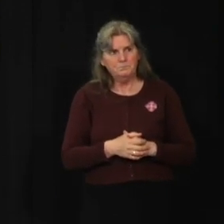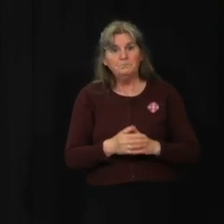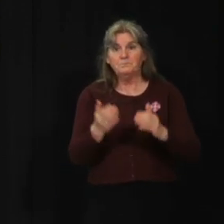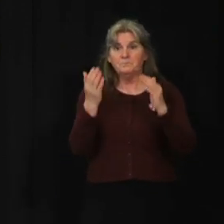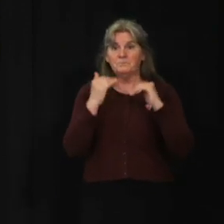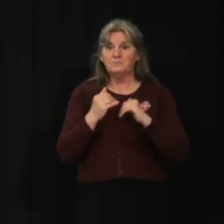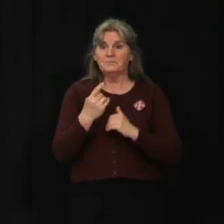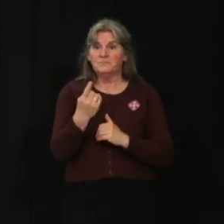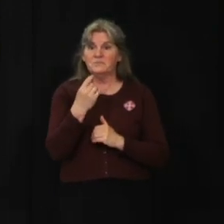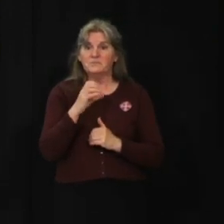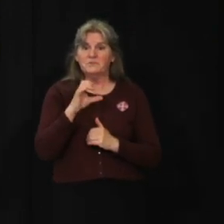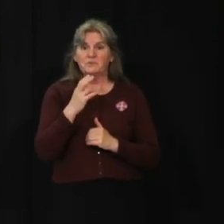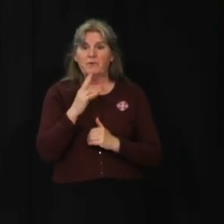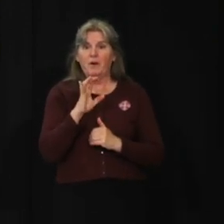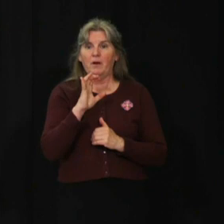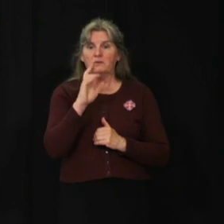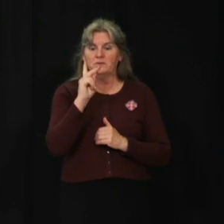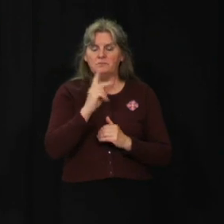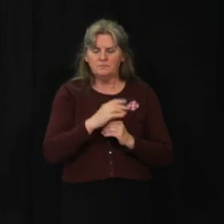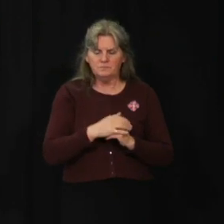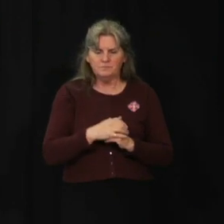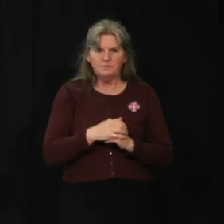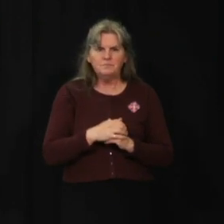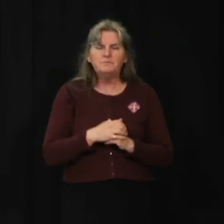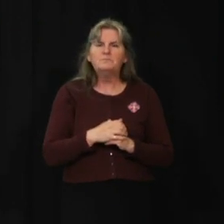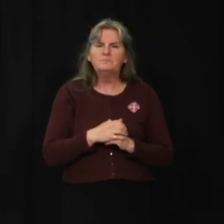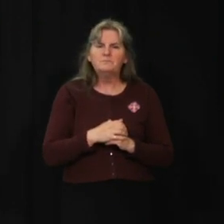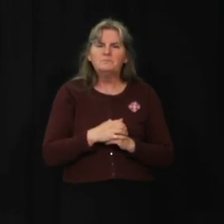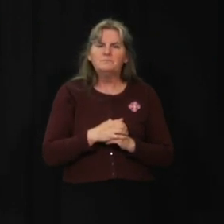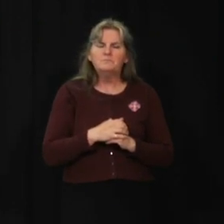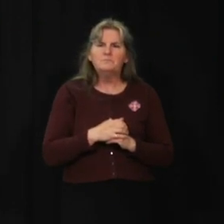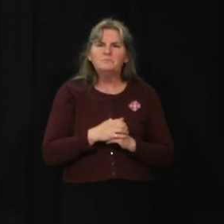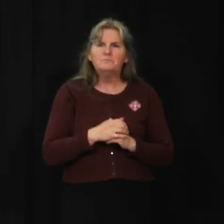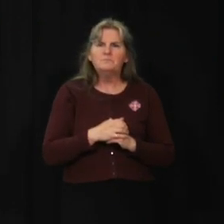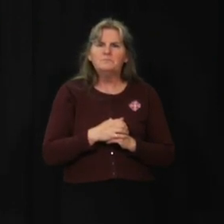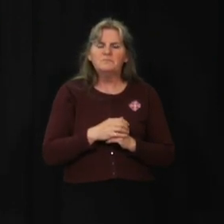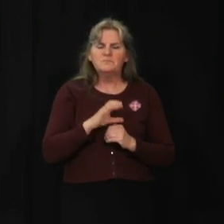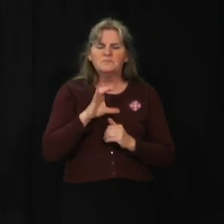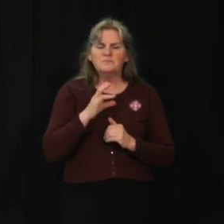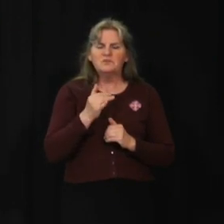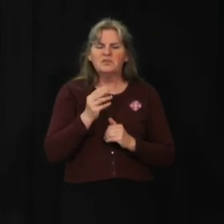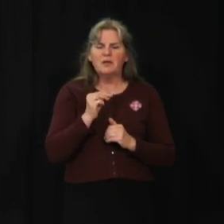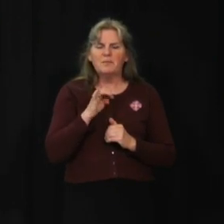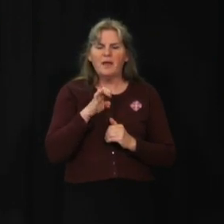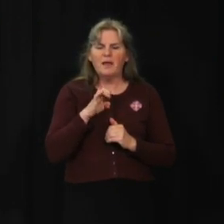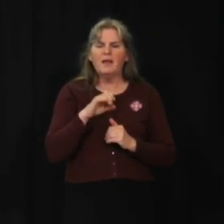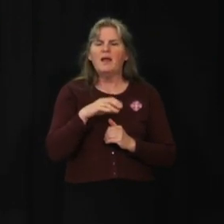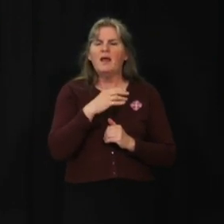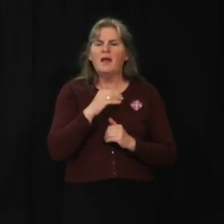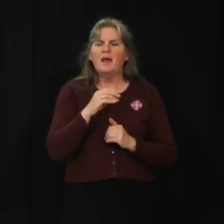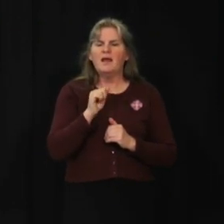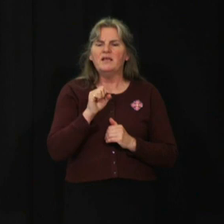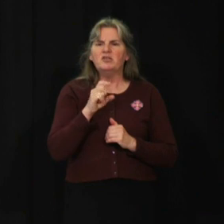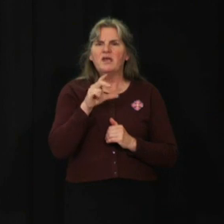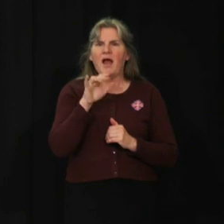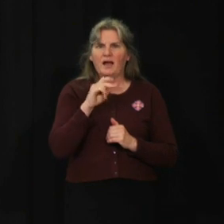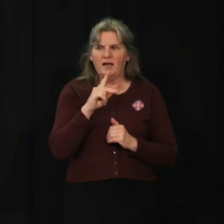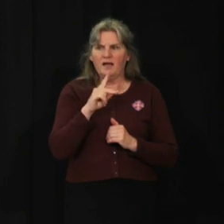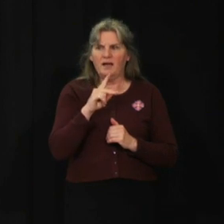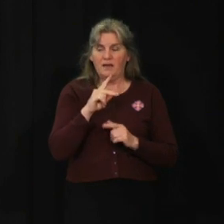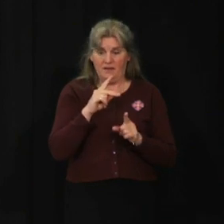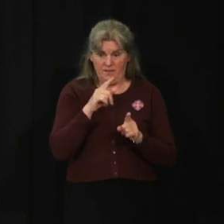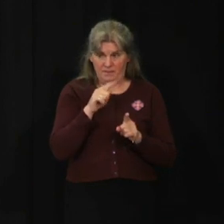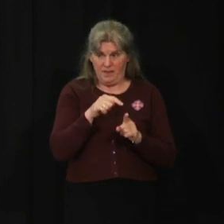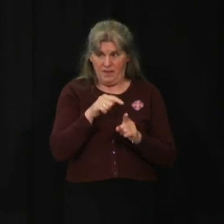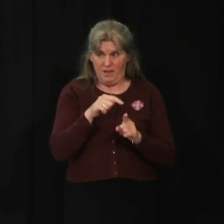Next question, Chuck. Champagne-Atiac, yes. So with Champagne-Atiac and Old Crow, have they discussed any